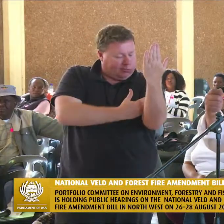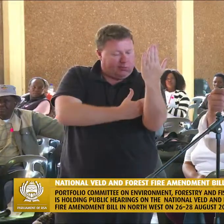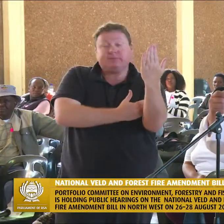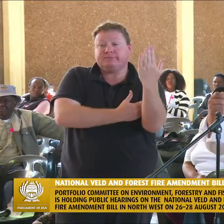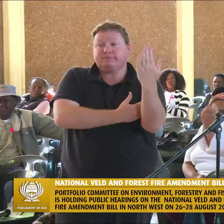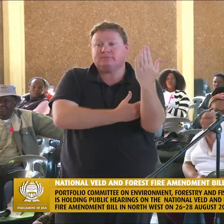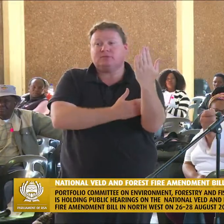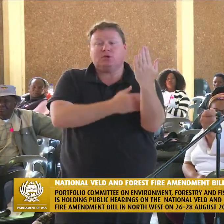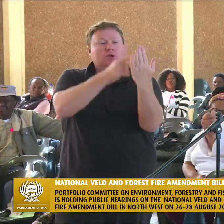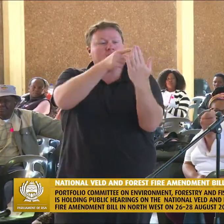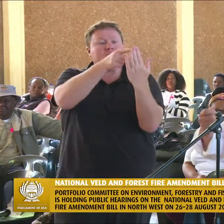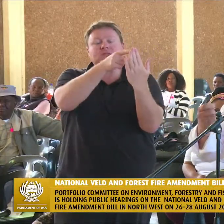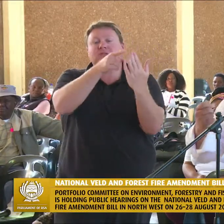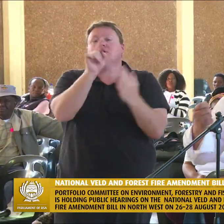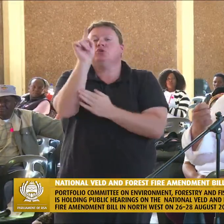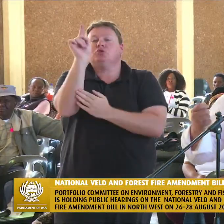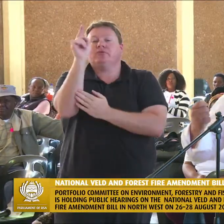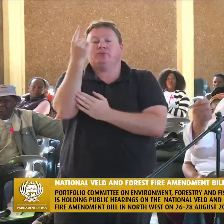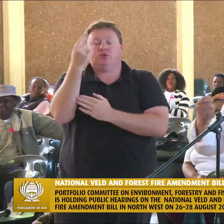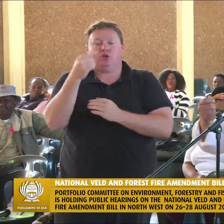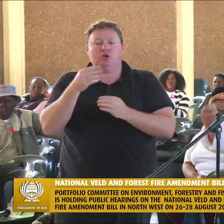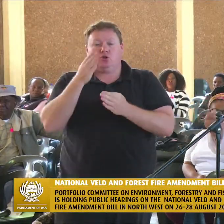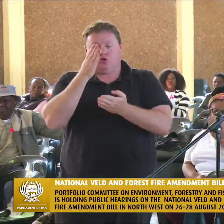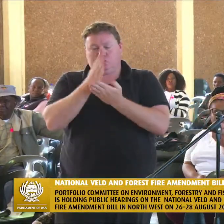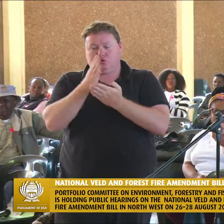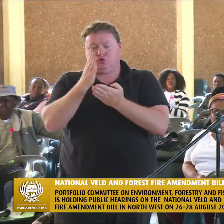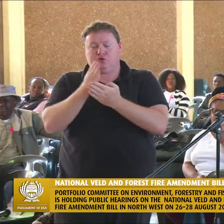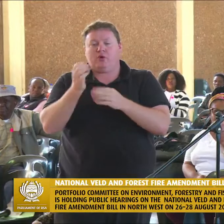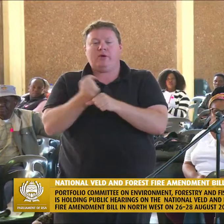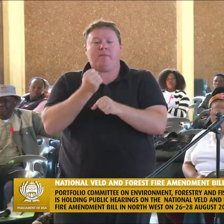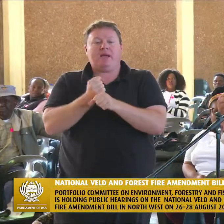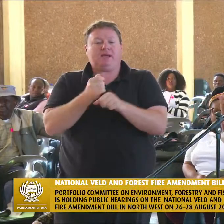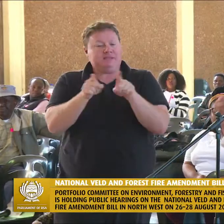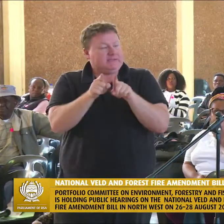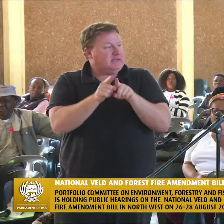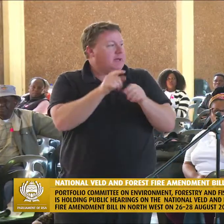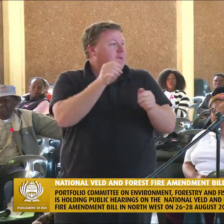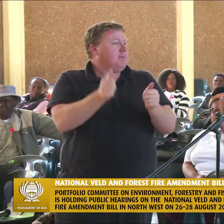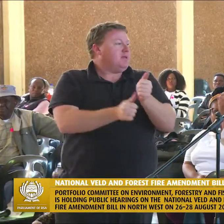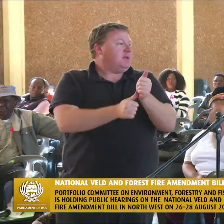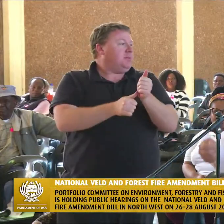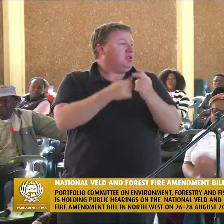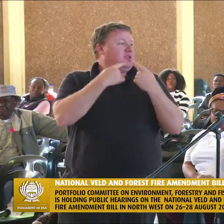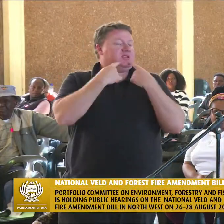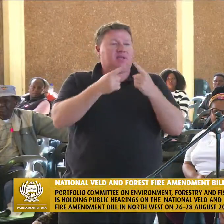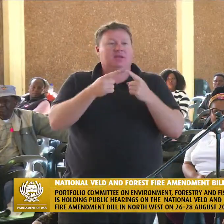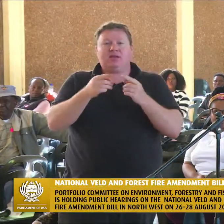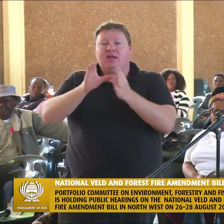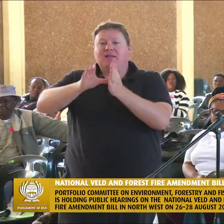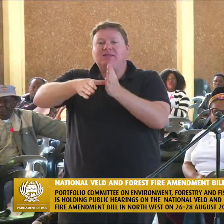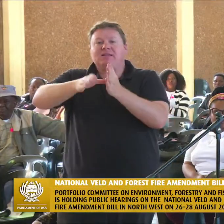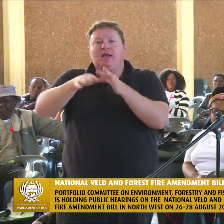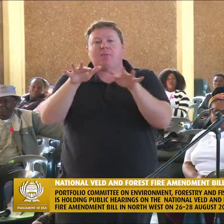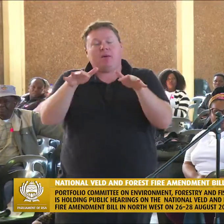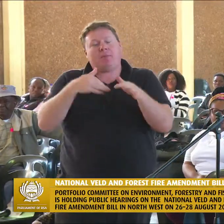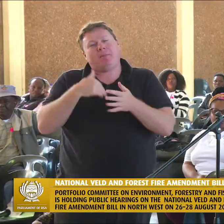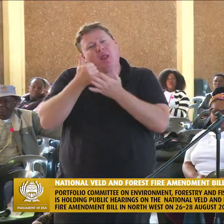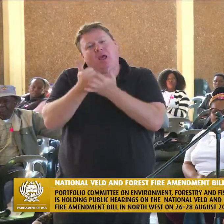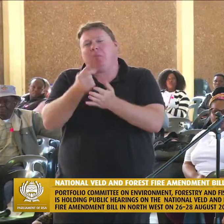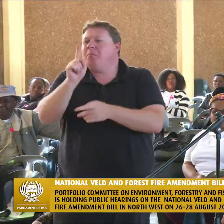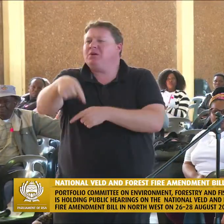we must make sure following on what my deputy said that we are looking after the disabled people